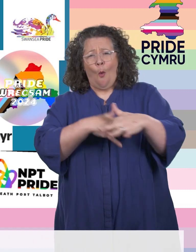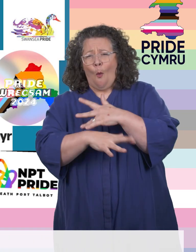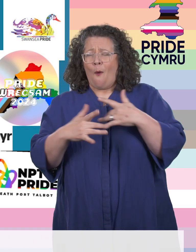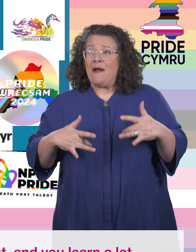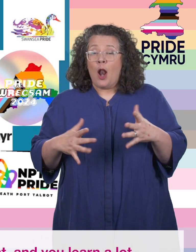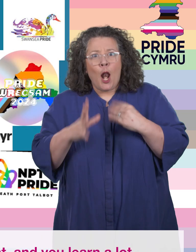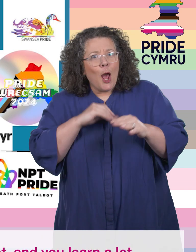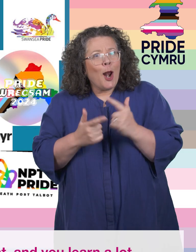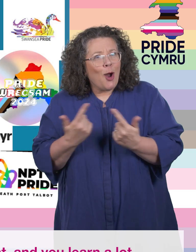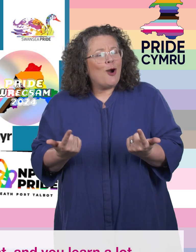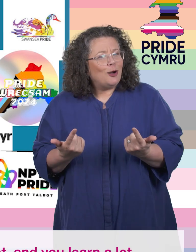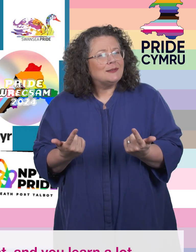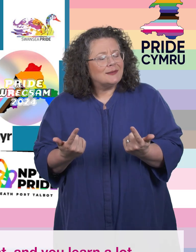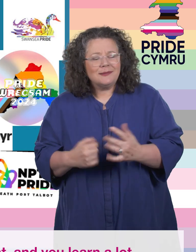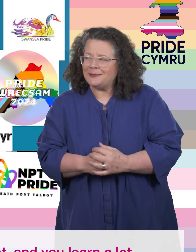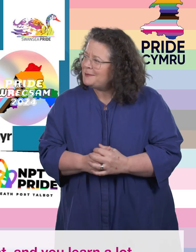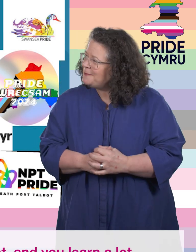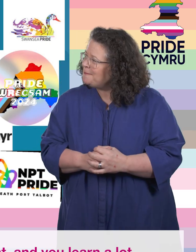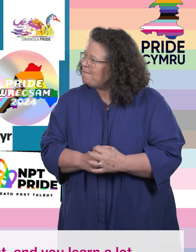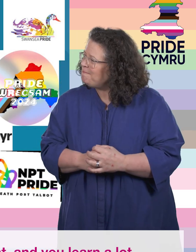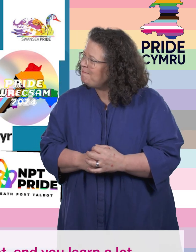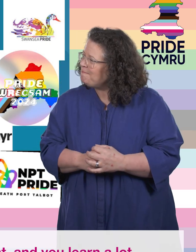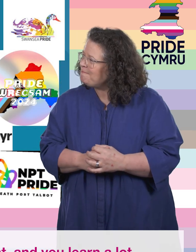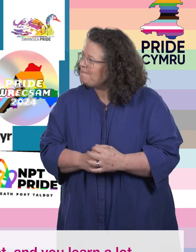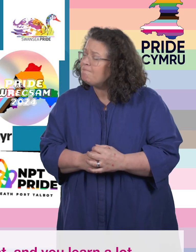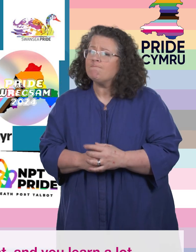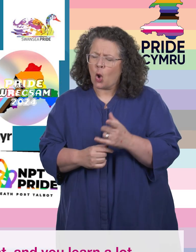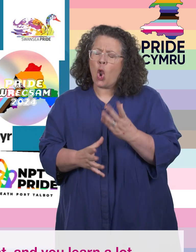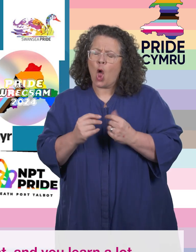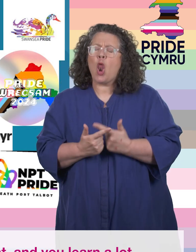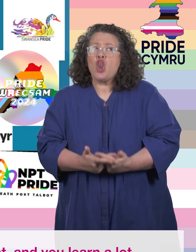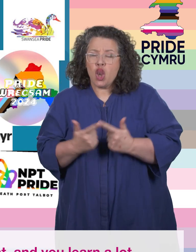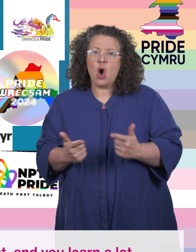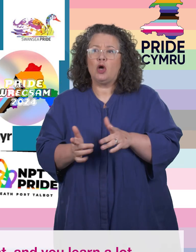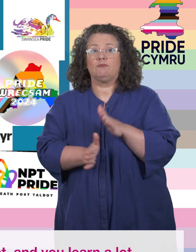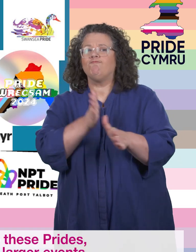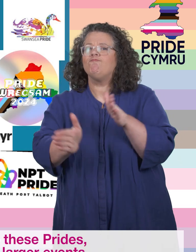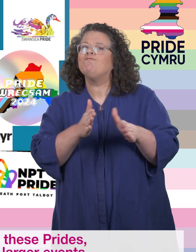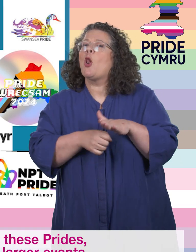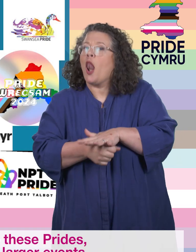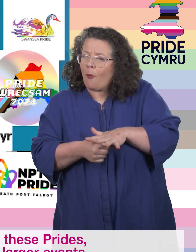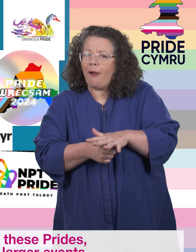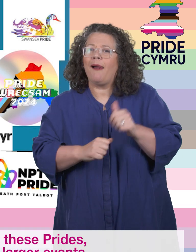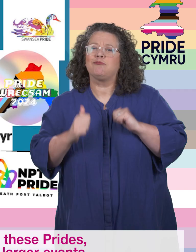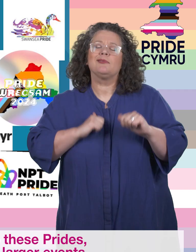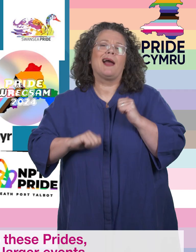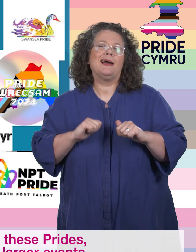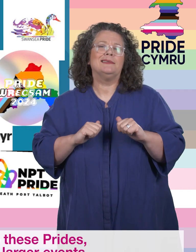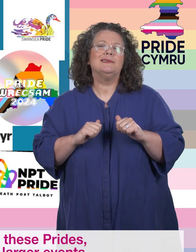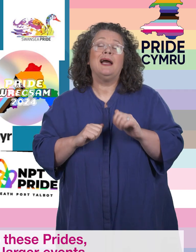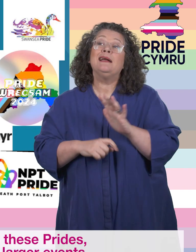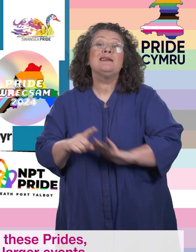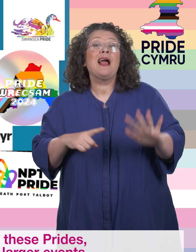great fun. The atmosphere is absolutely running. And you learn a lot. You learn a lot more going to